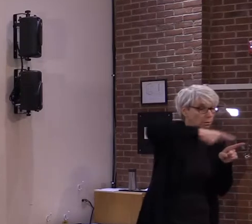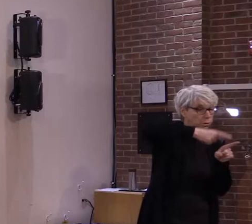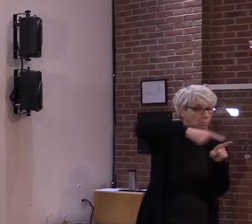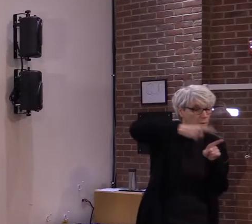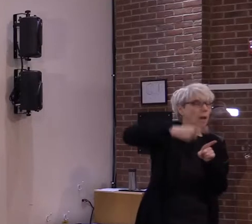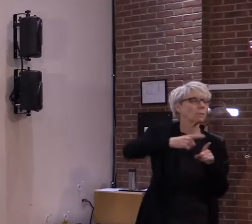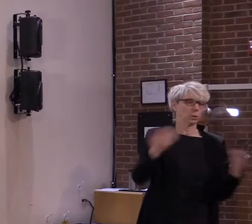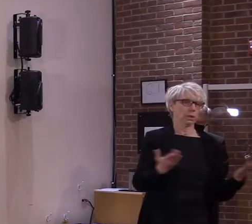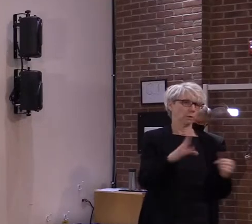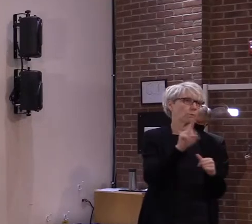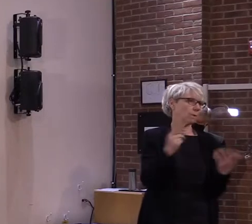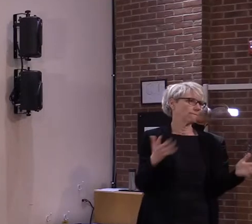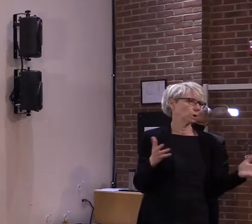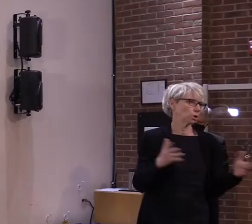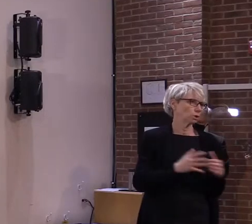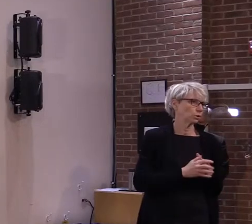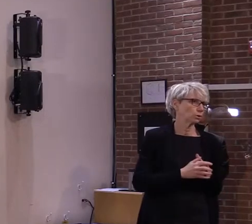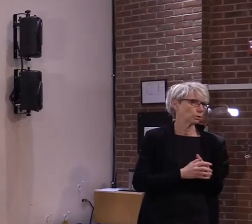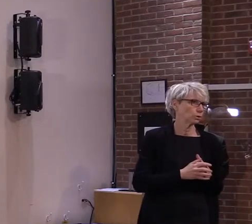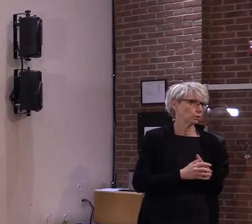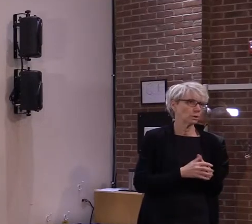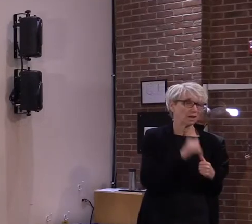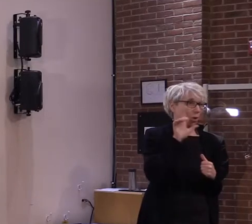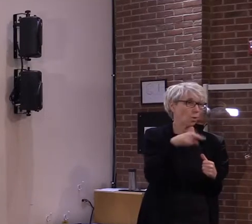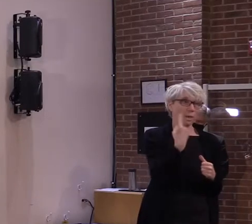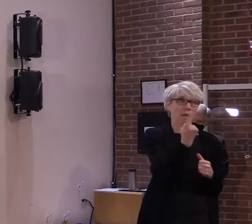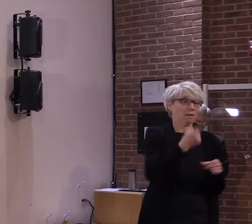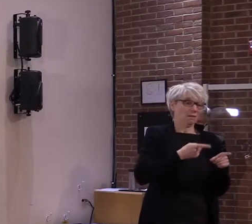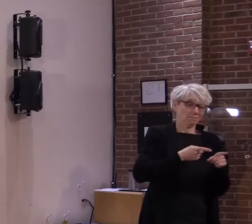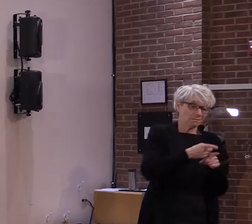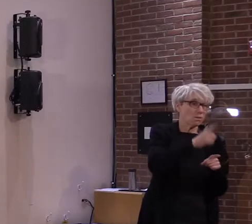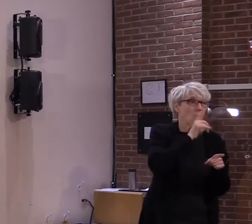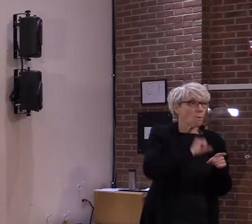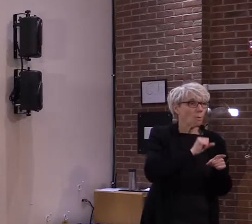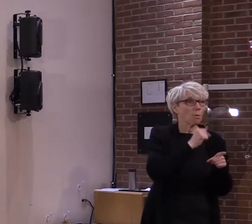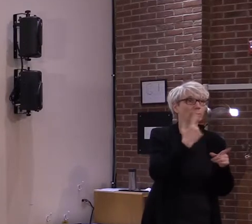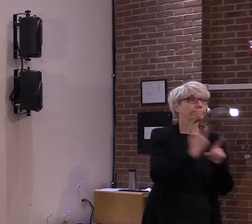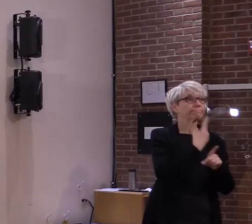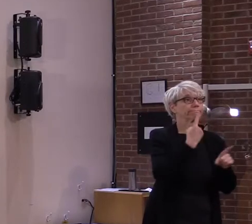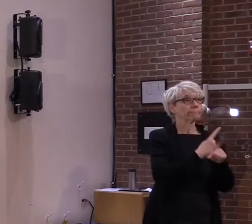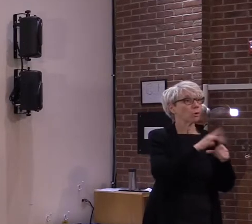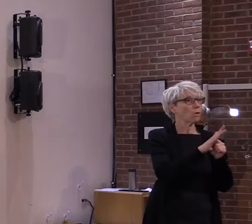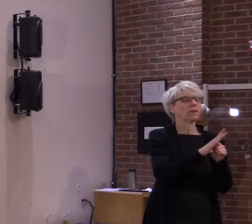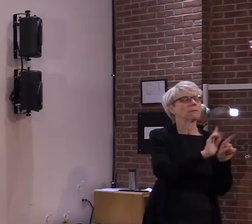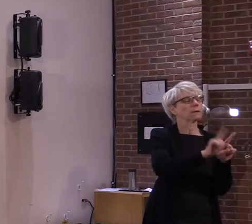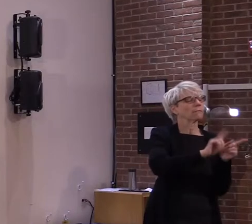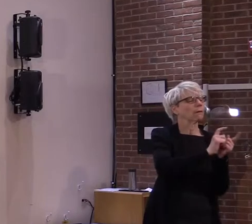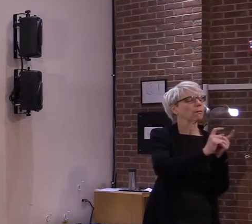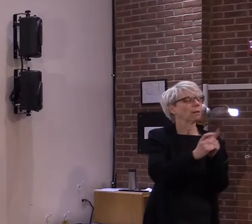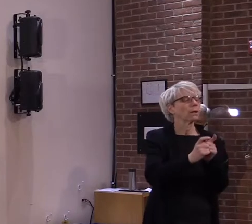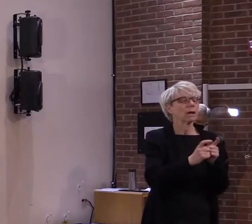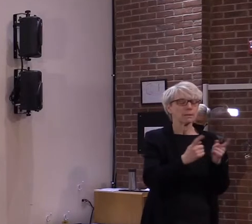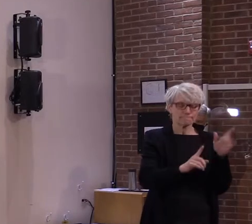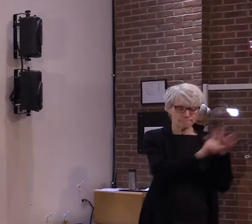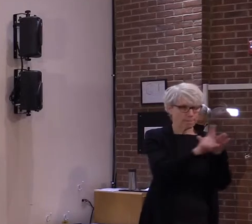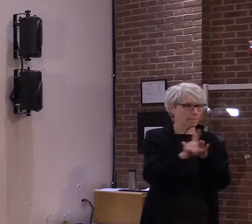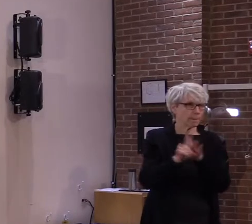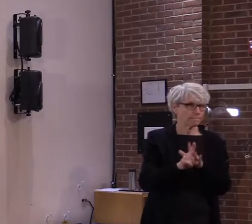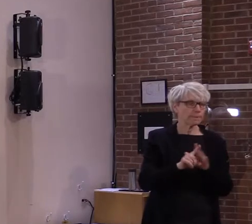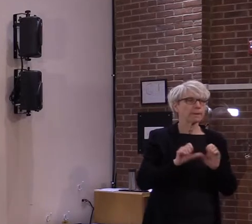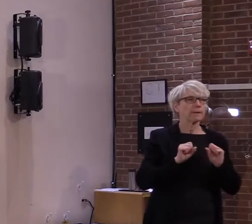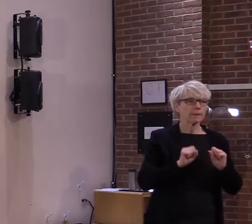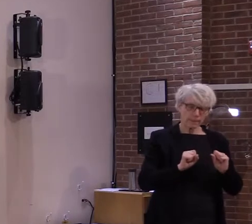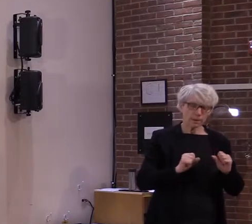As I've said before, this is not unexpected, but it is a concern. The variants we have found in